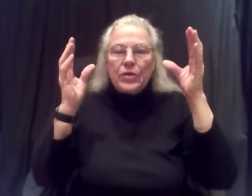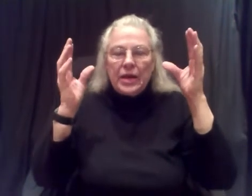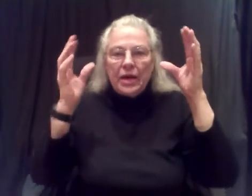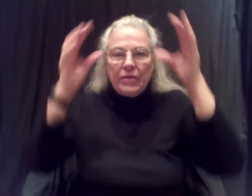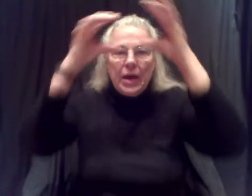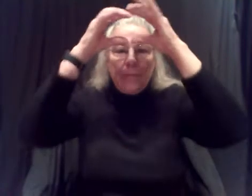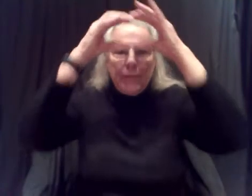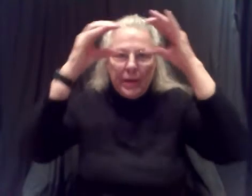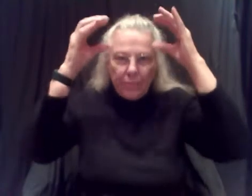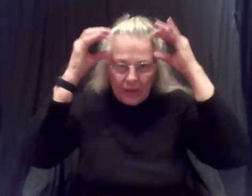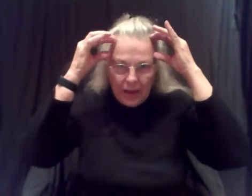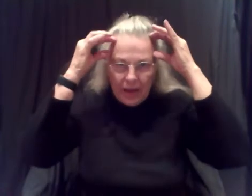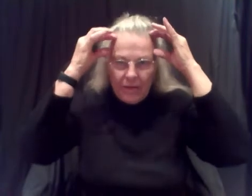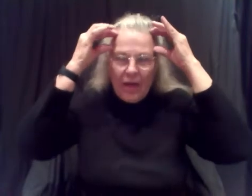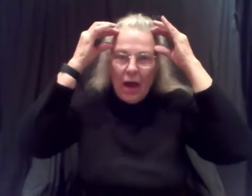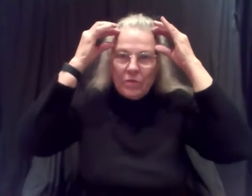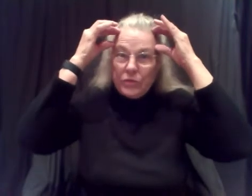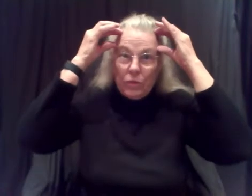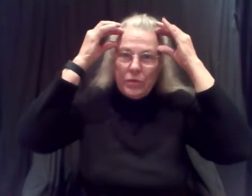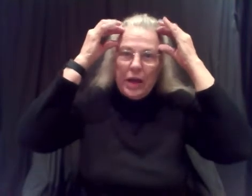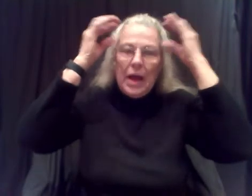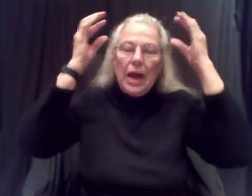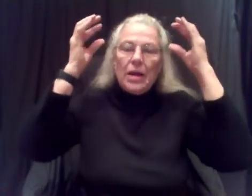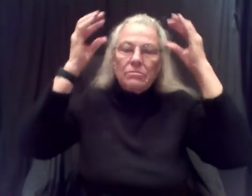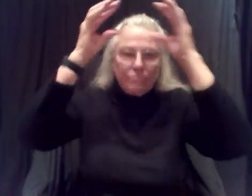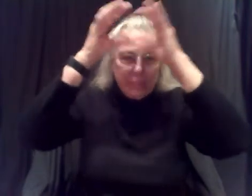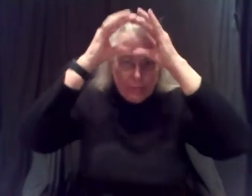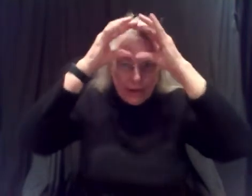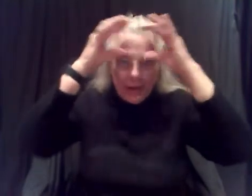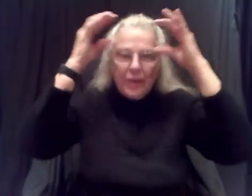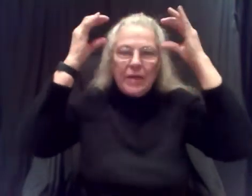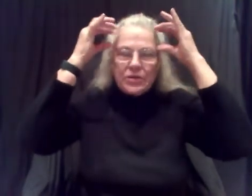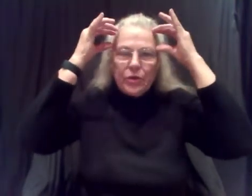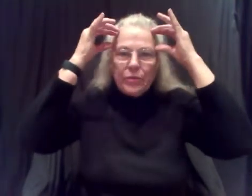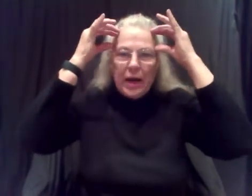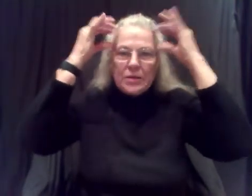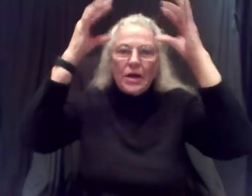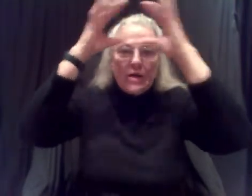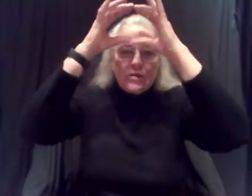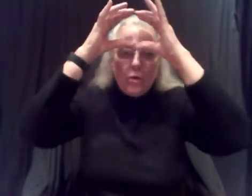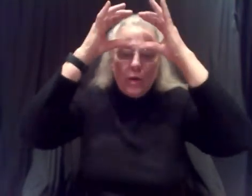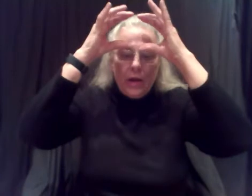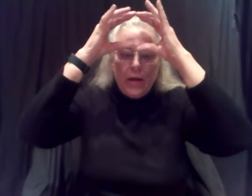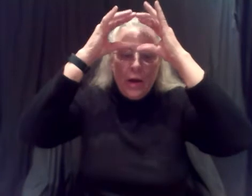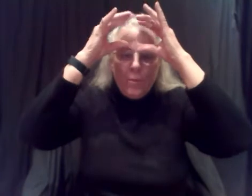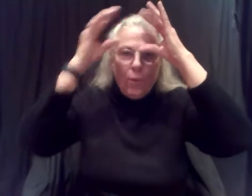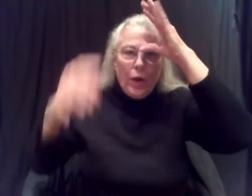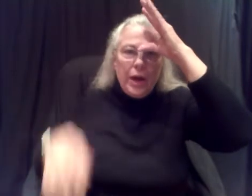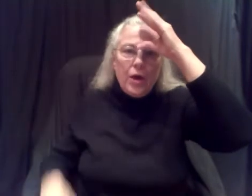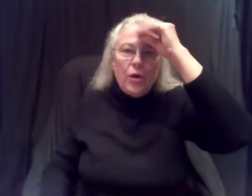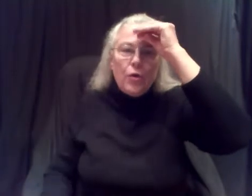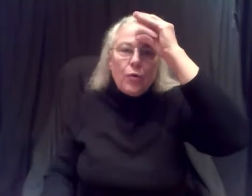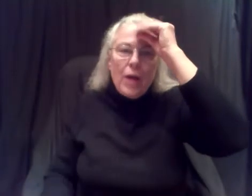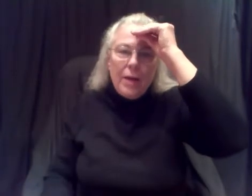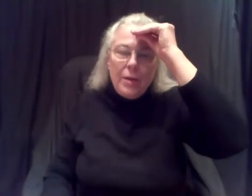of men being the head of the household, and biblically that's correct. So a boy, grab